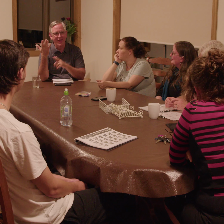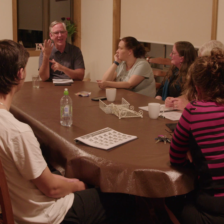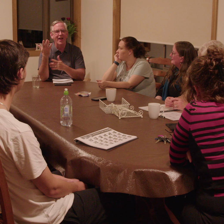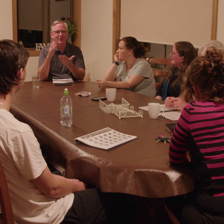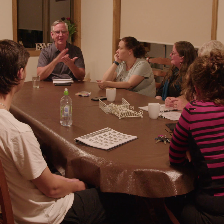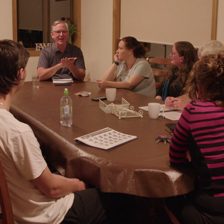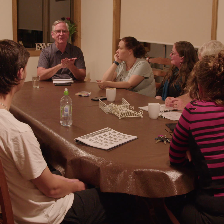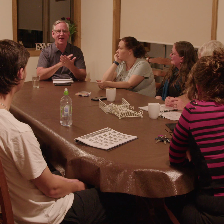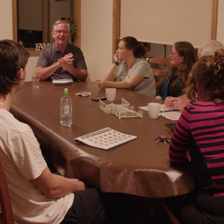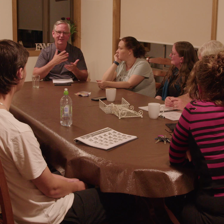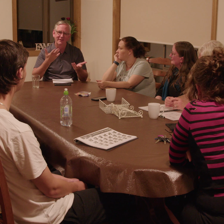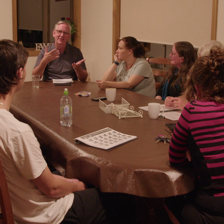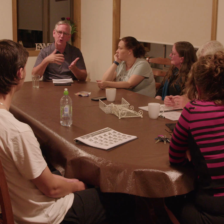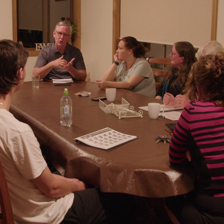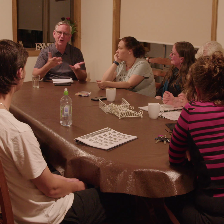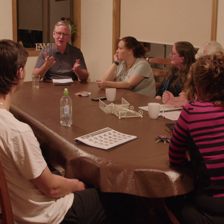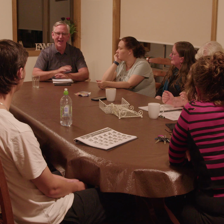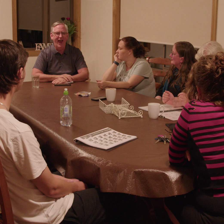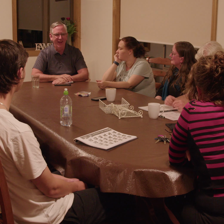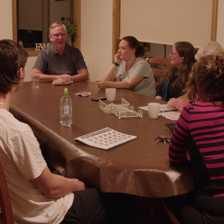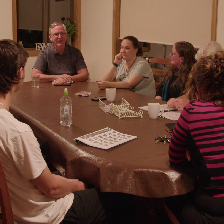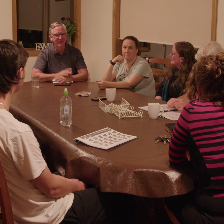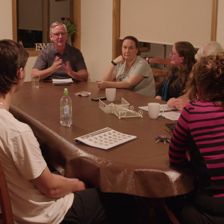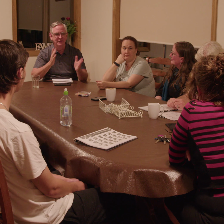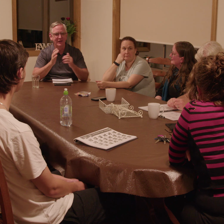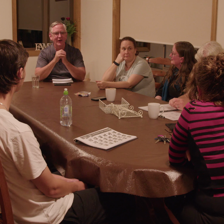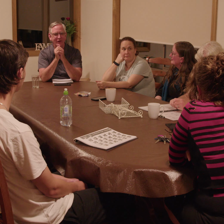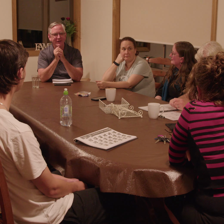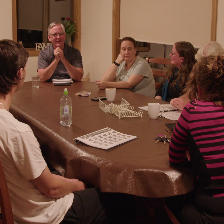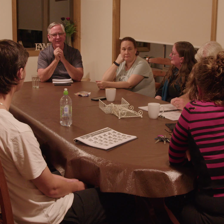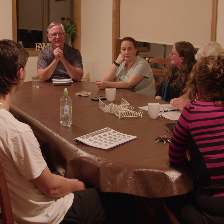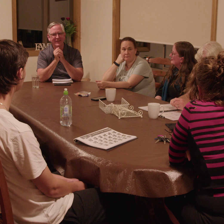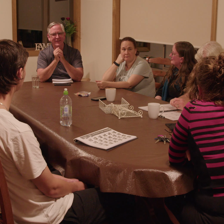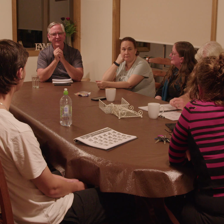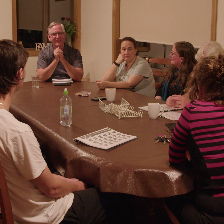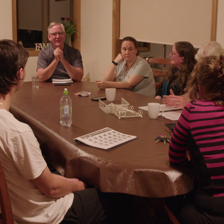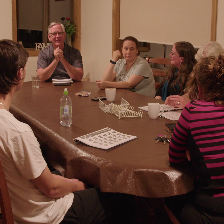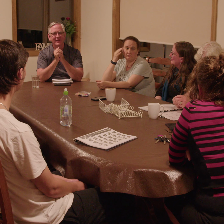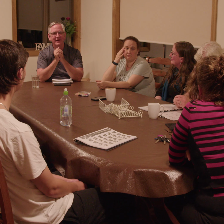dominant hand, your strong hand, and the weaker hand is the foundation.